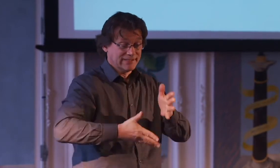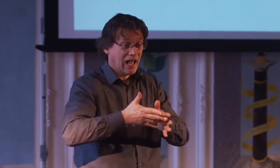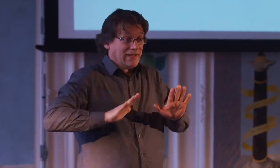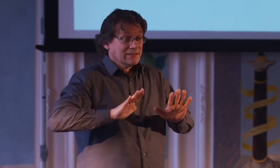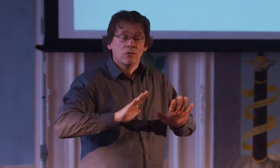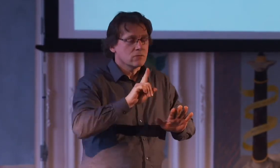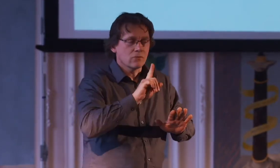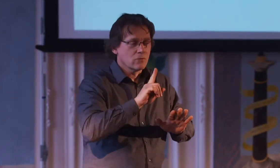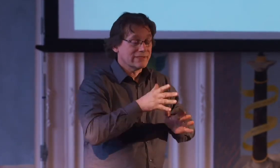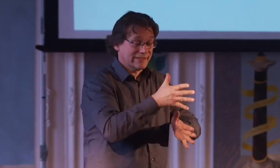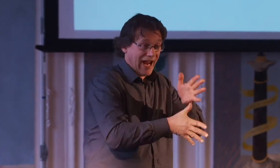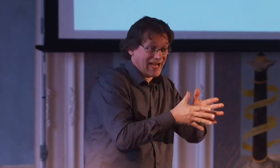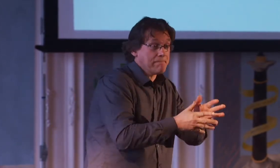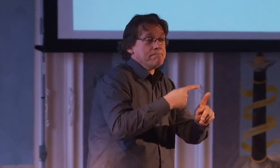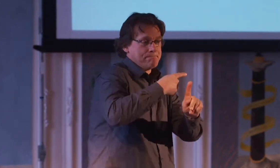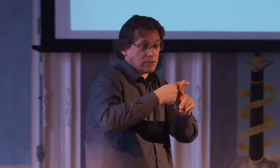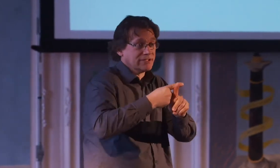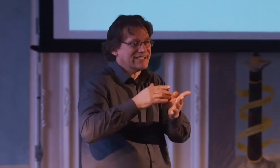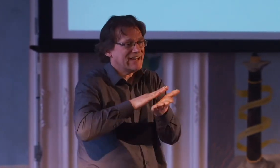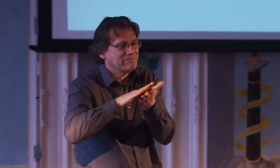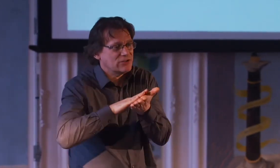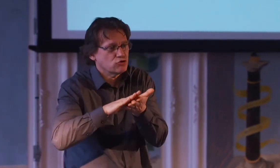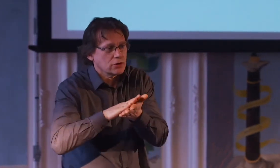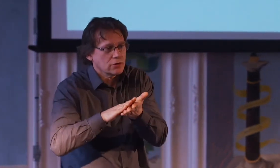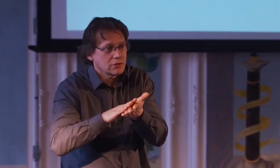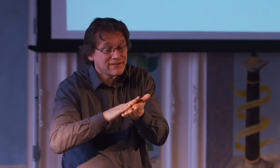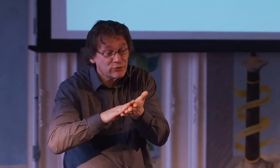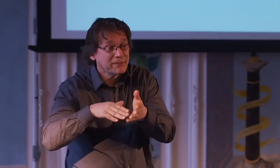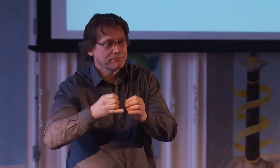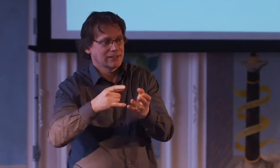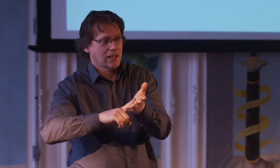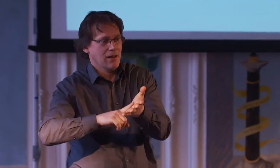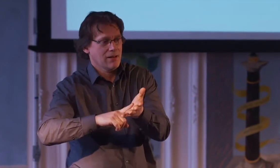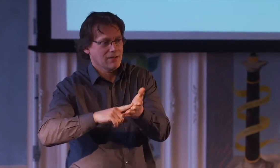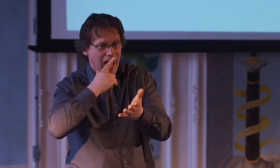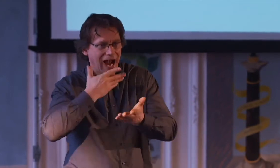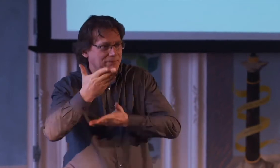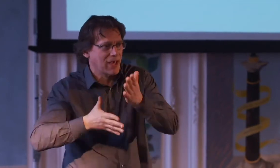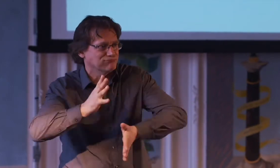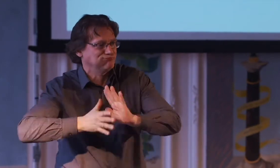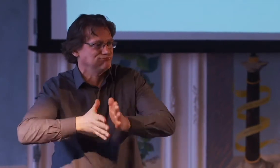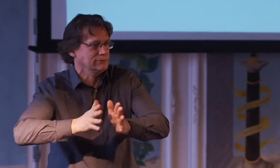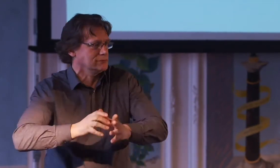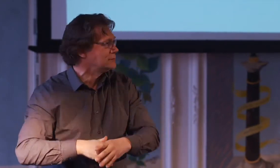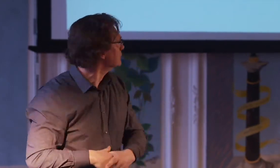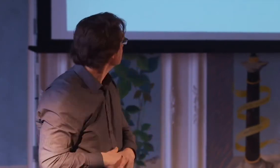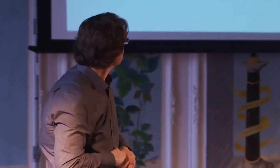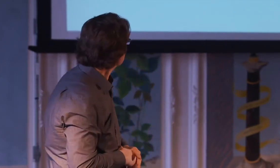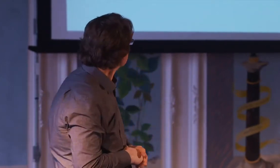So what we do is we film the sign, but we also film a definition of the sign in BSL to explain the meaning